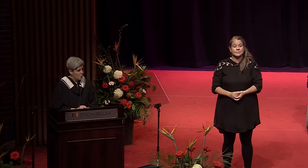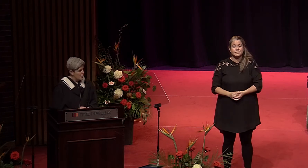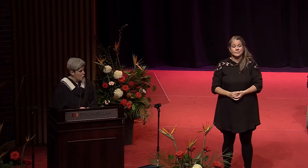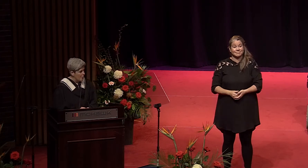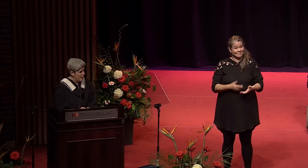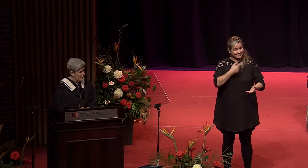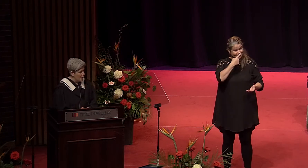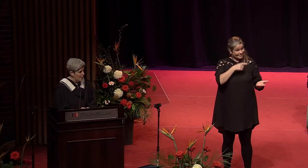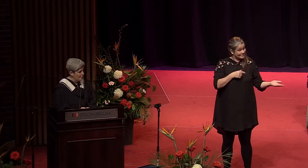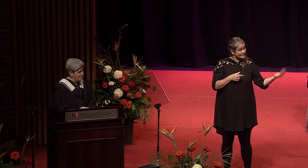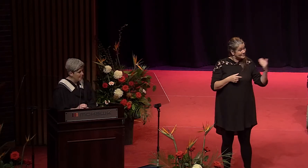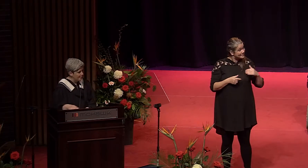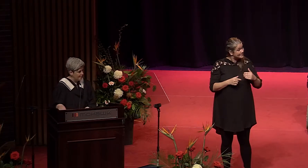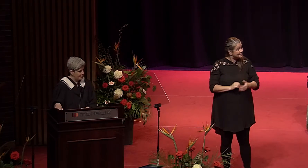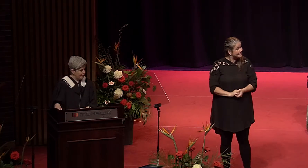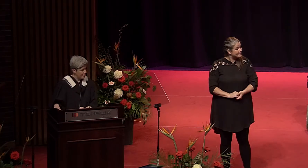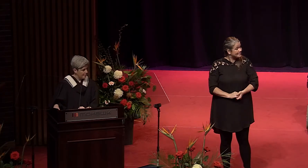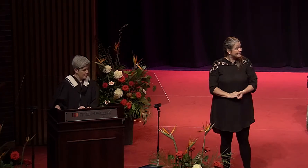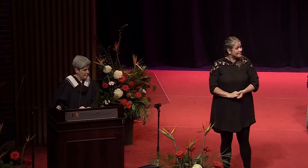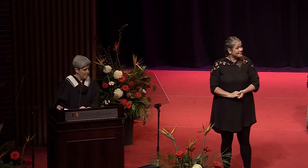Tassi, would you please join me at the podium?